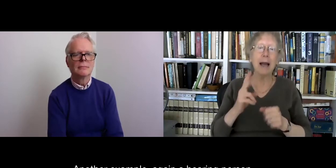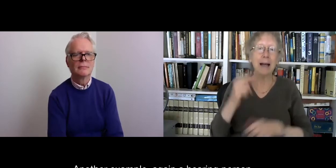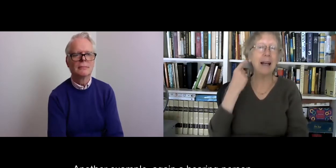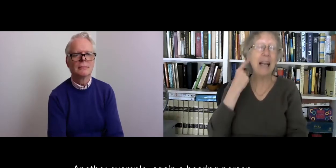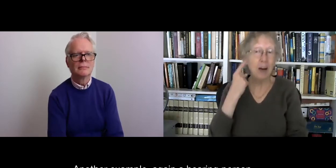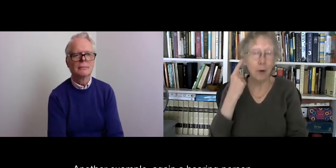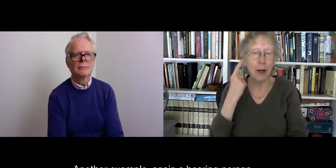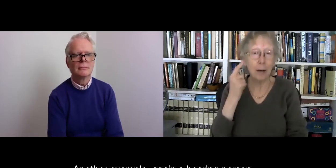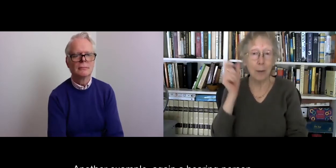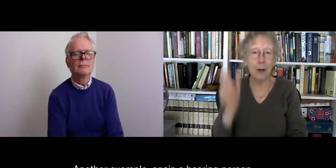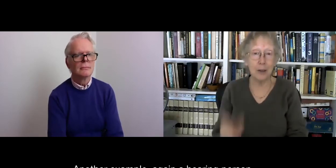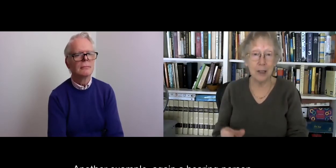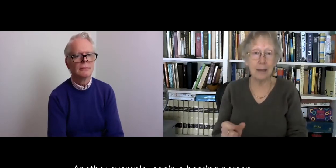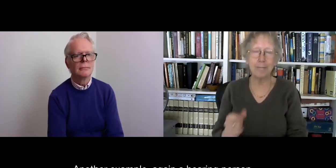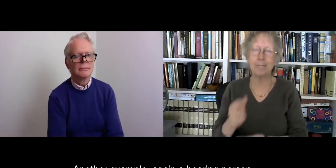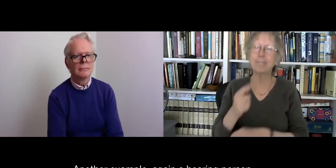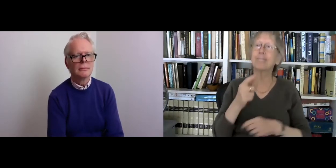Another example, again, a hearing person.